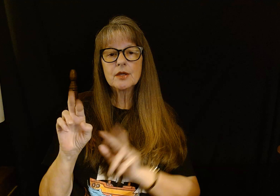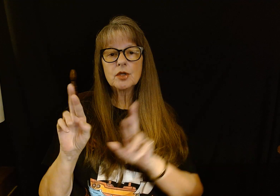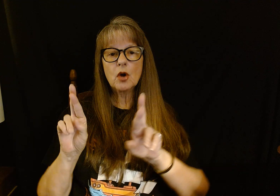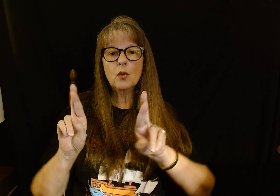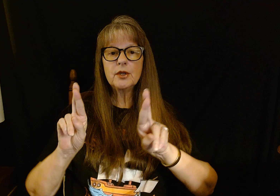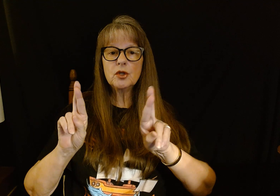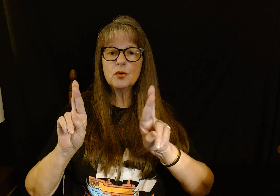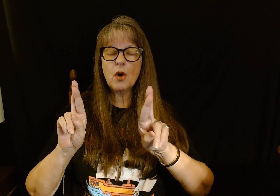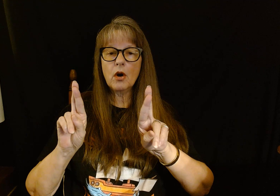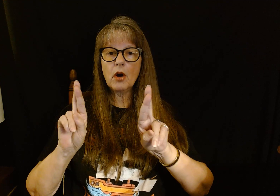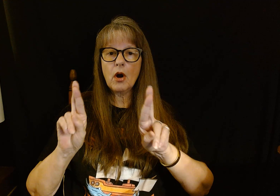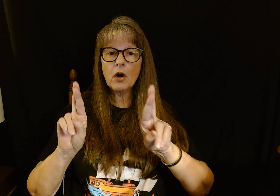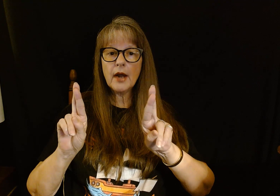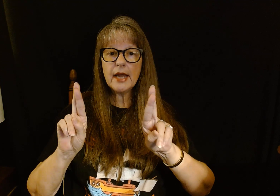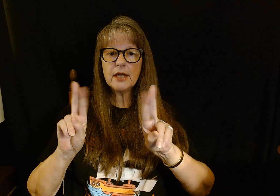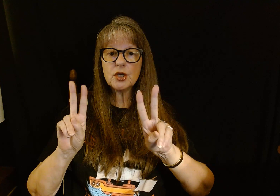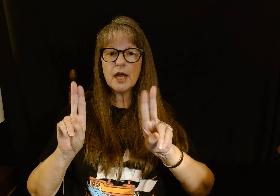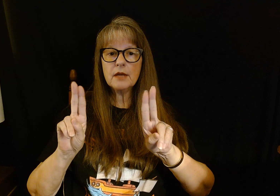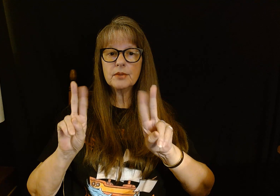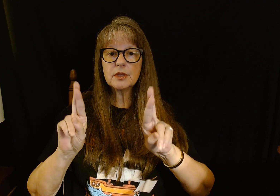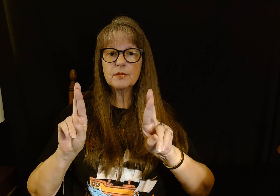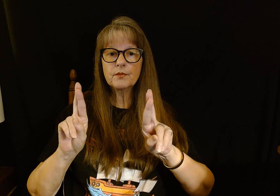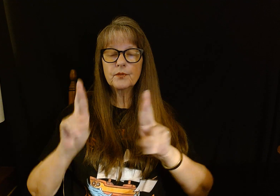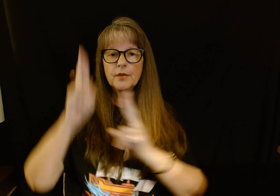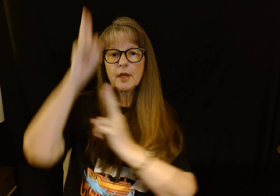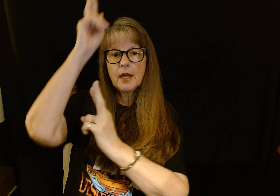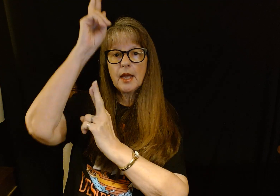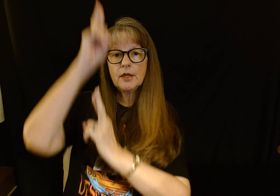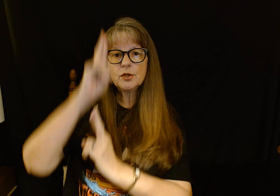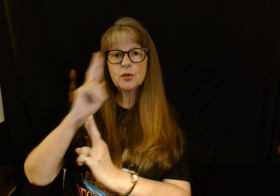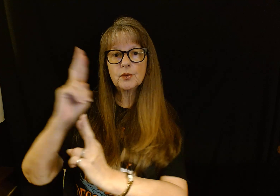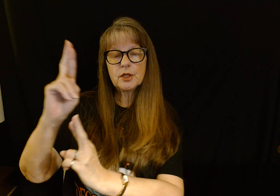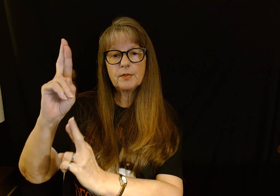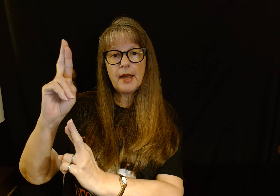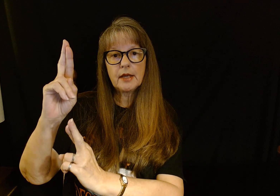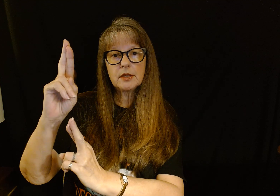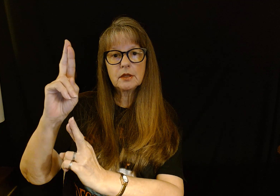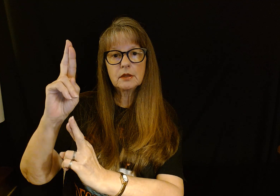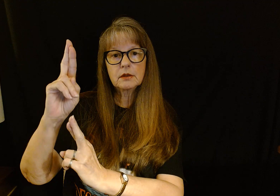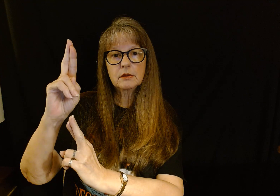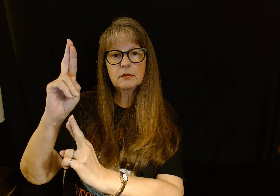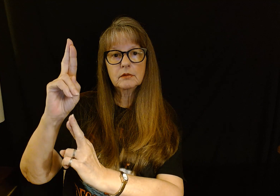So we do our R hand shapes and do respect.